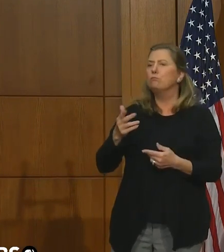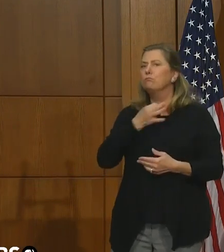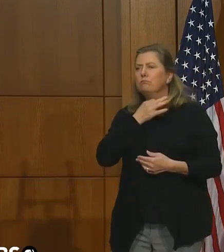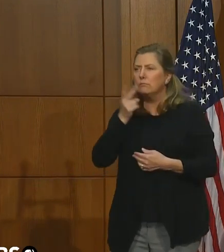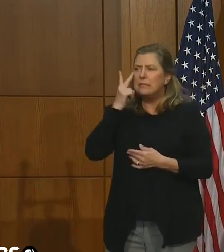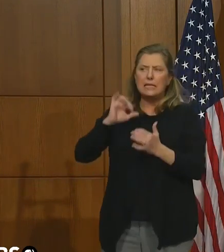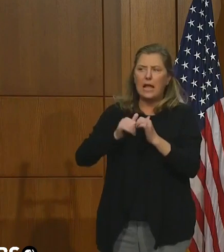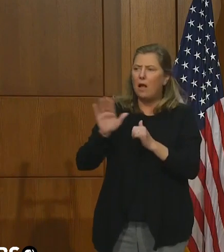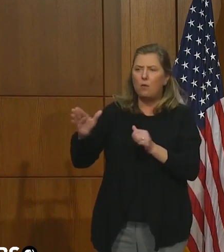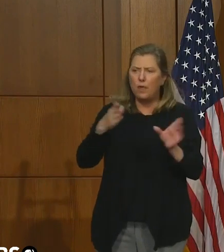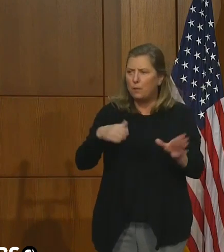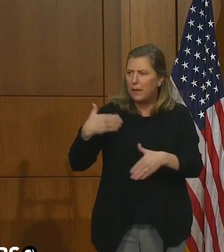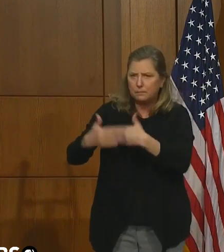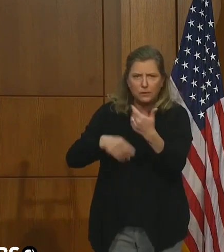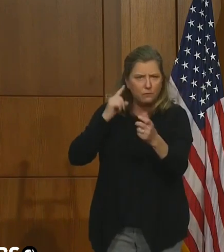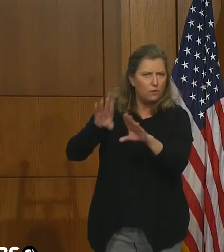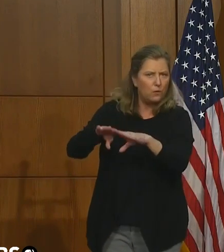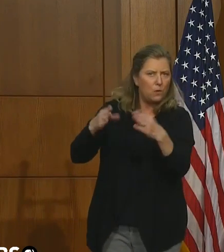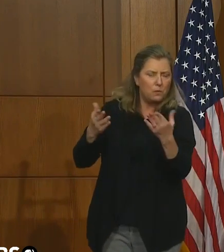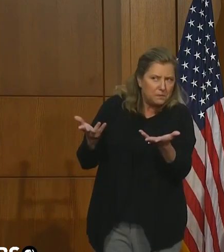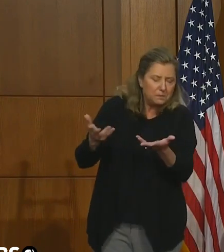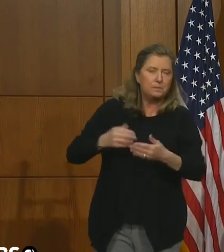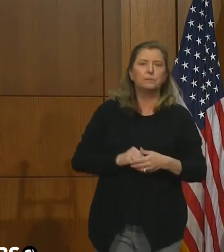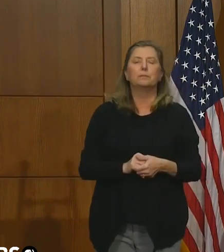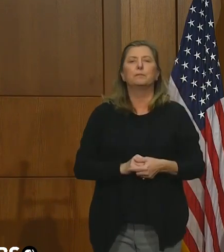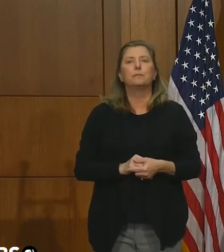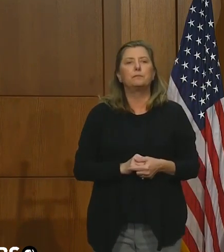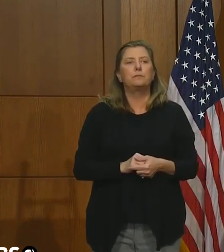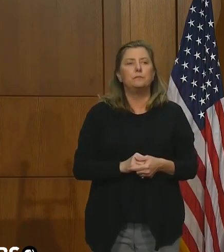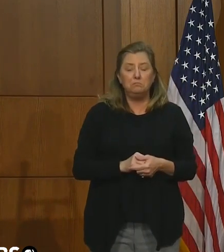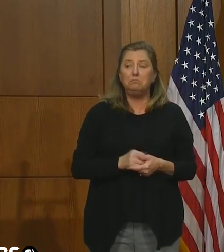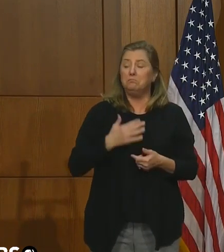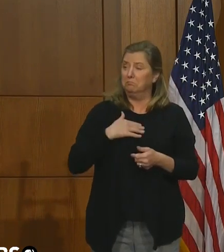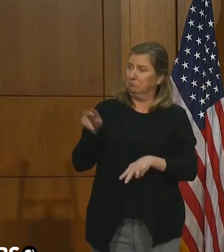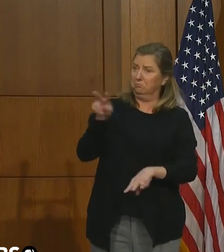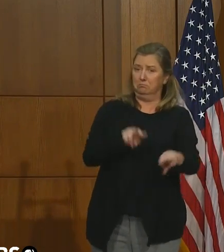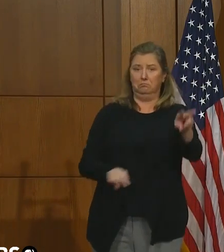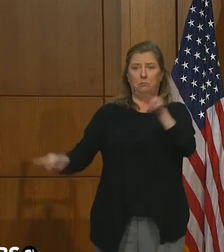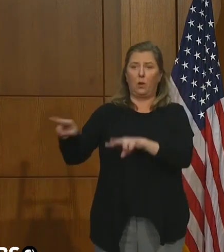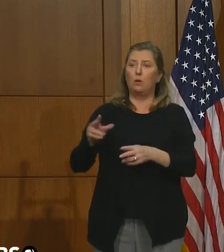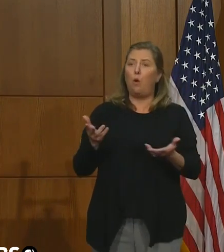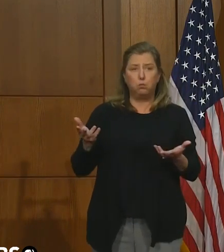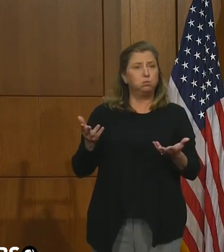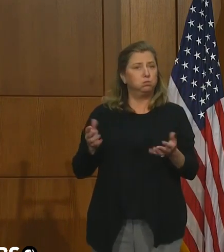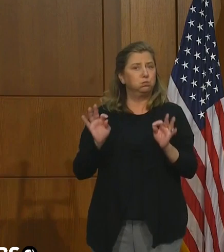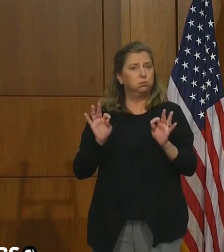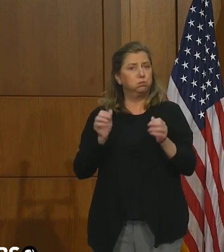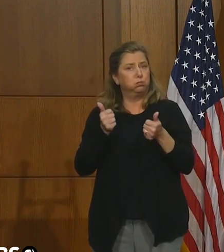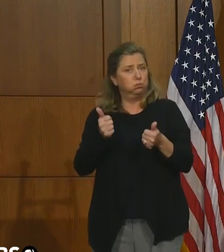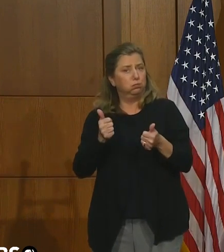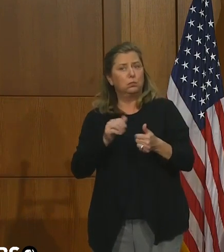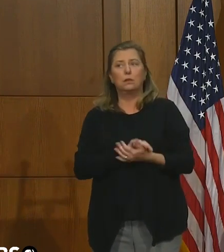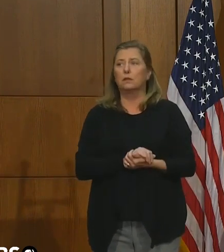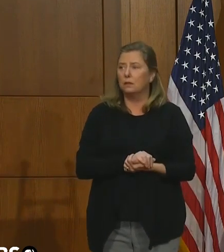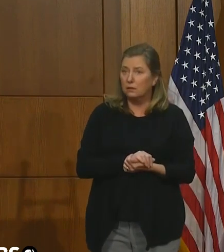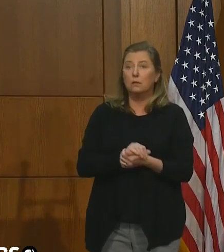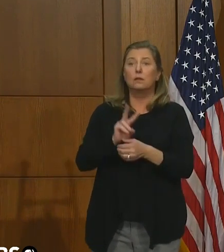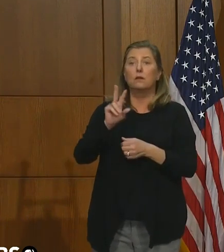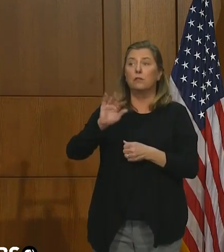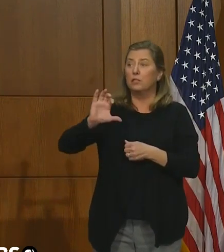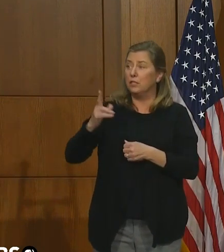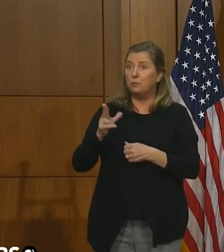their comprehensive plan for reopening the beach worked. And from what I saw, it worked very well. Virginia Beach's